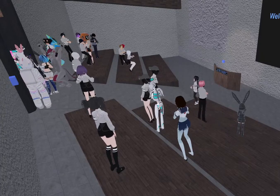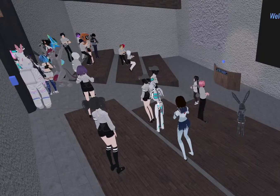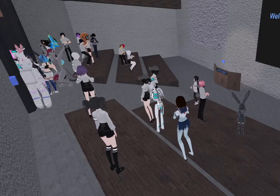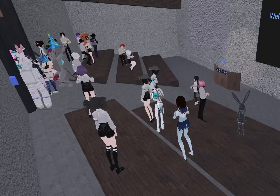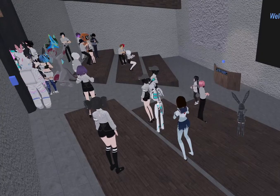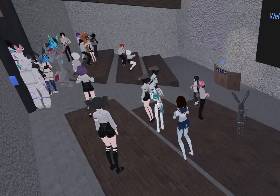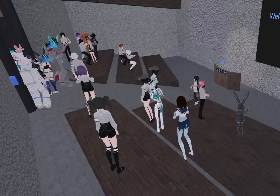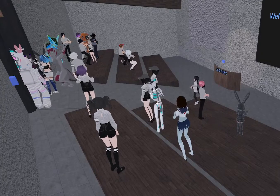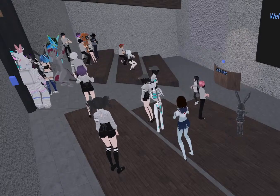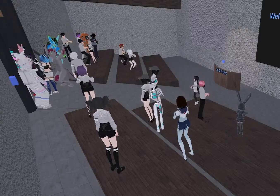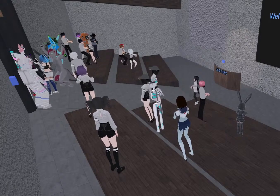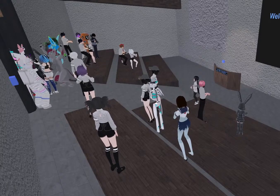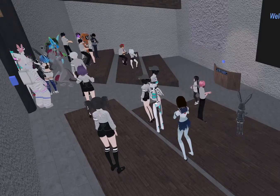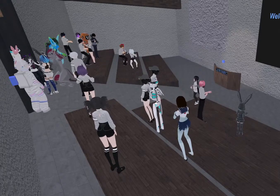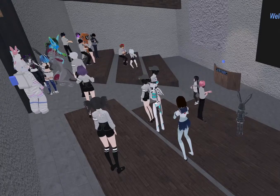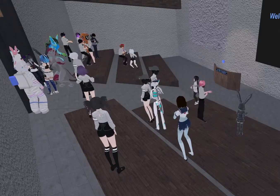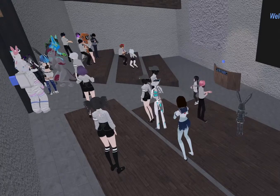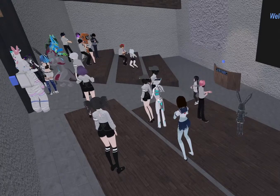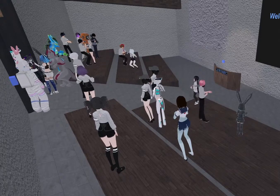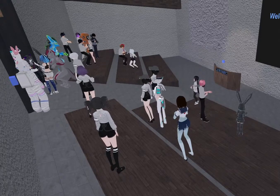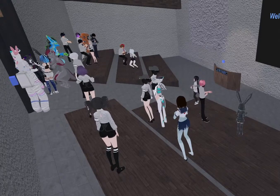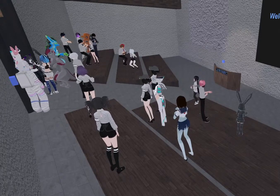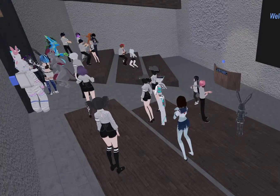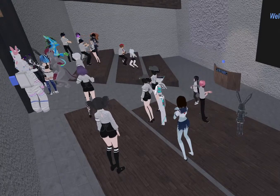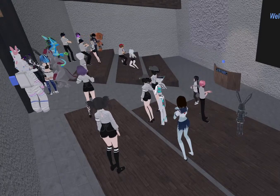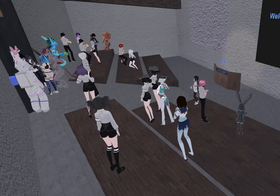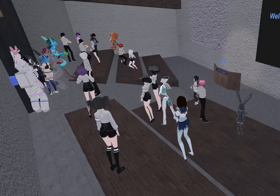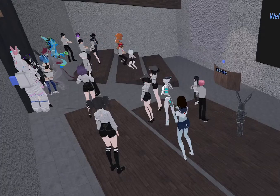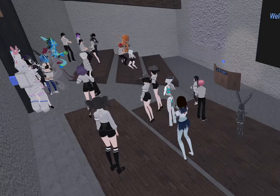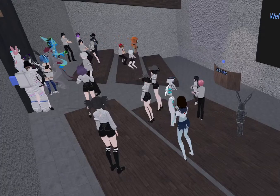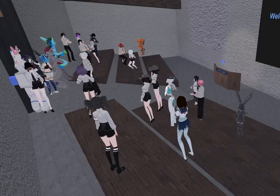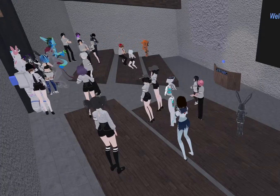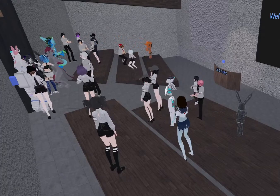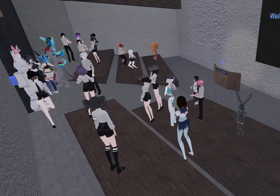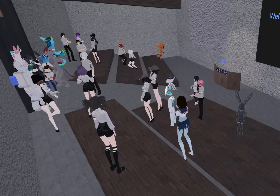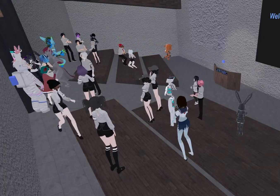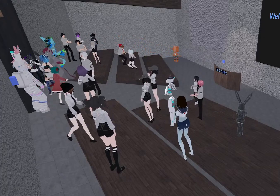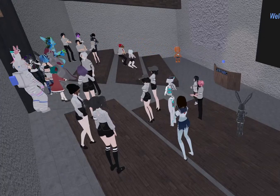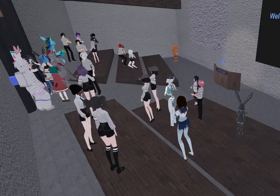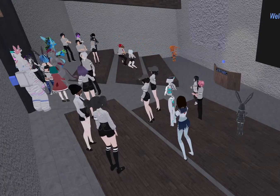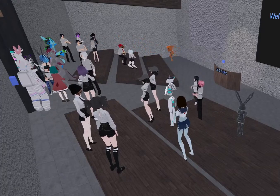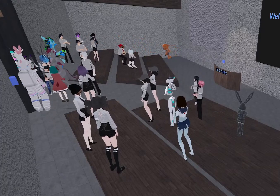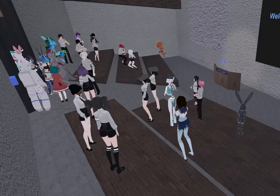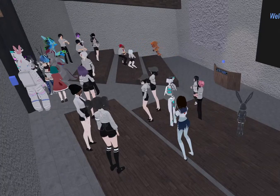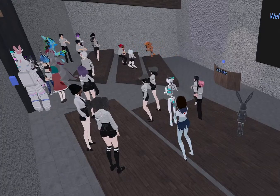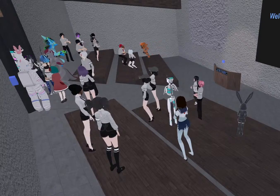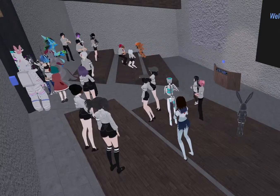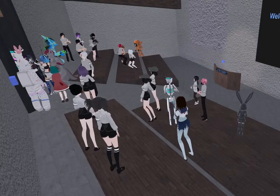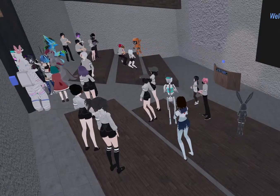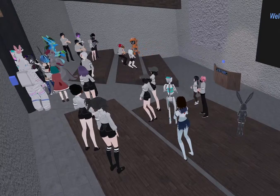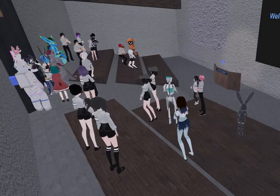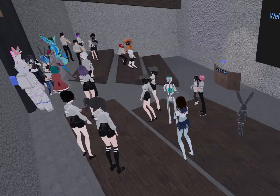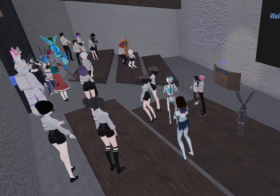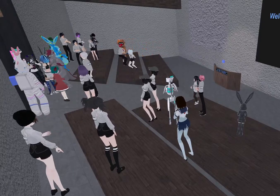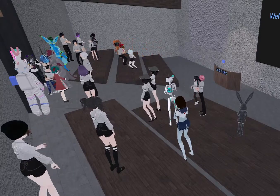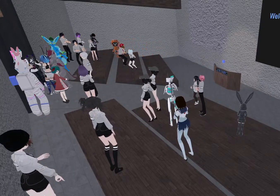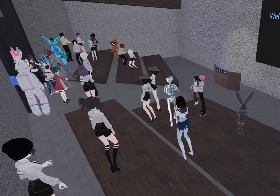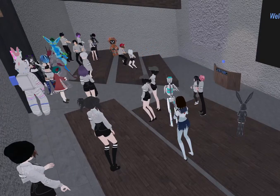For once, I'm actually laying in my bed, playing VR chat. Nice. I'm usually standing or